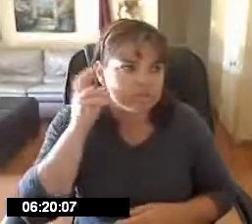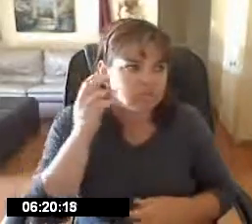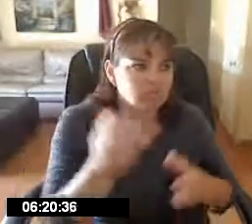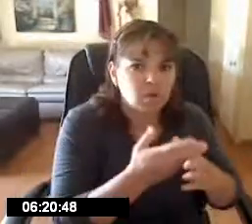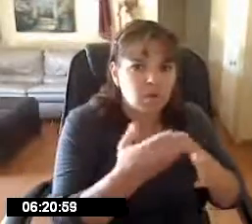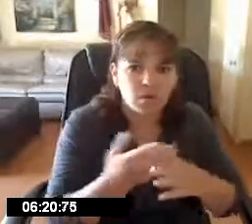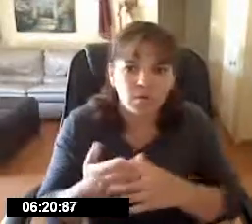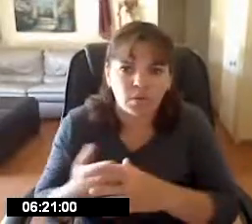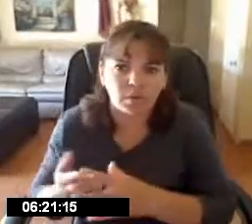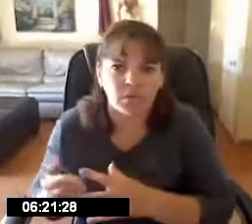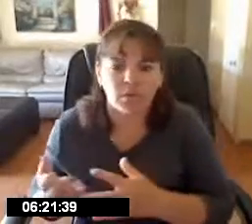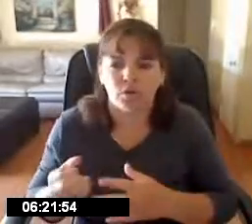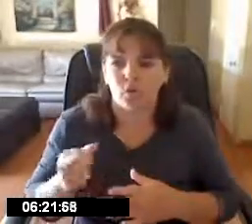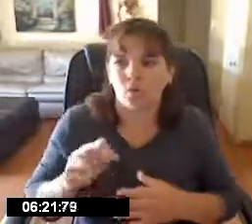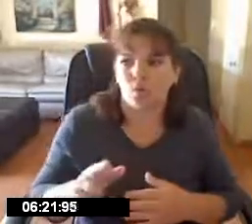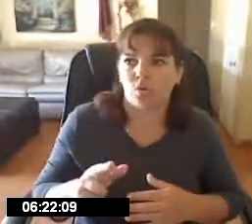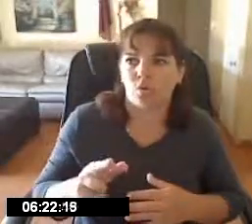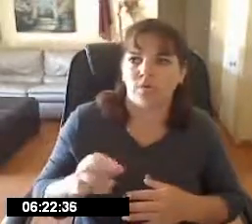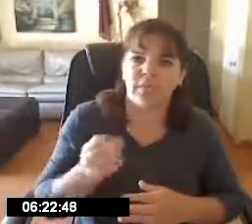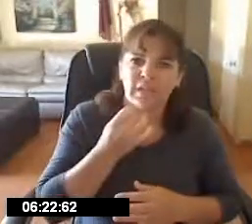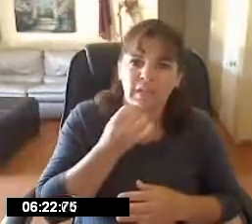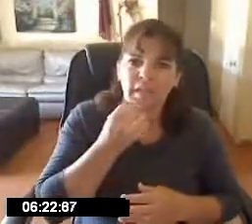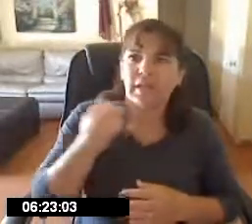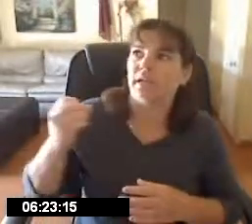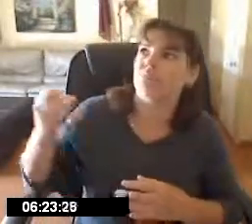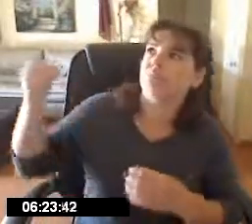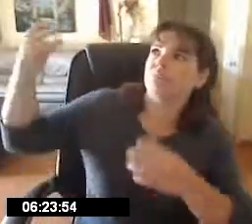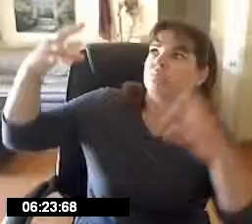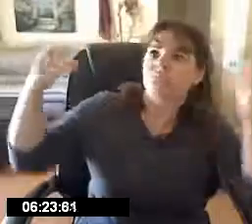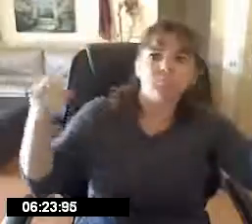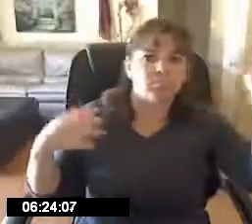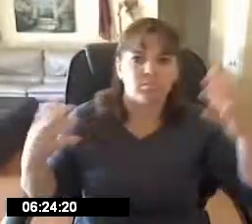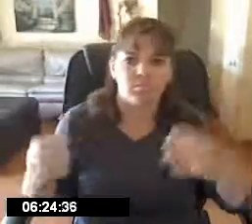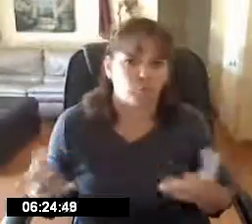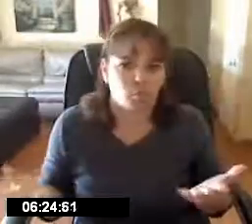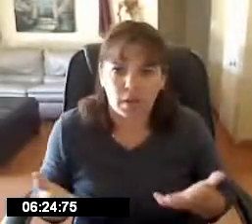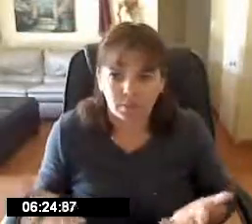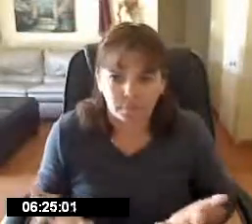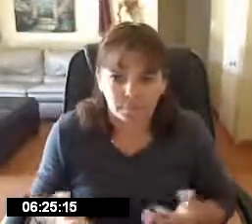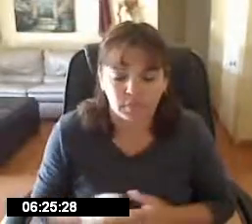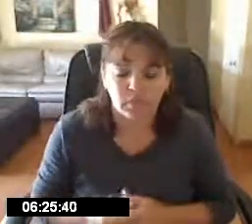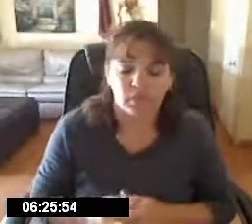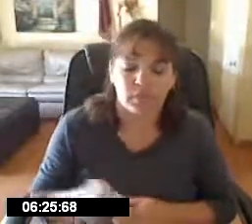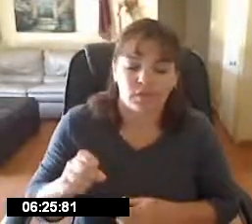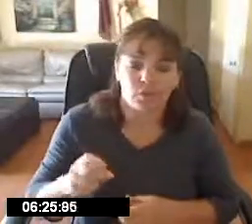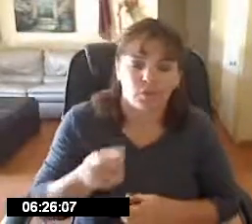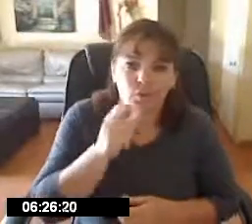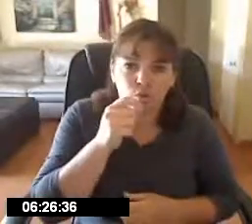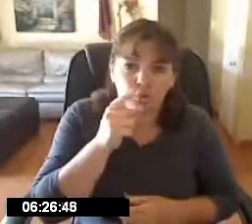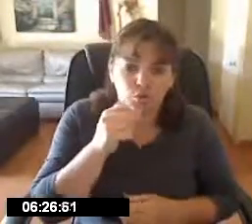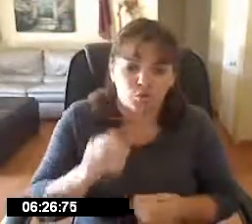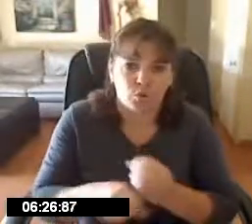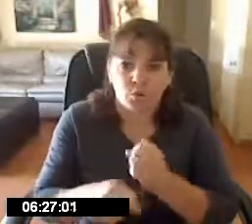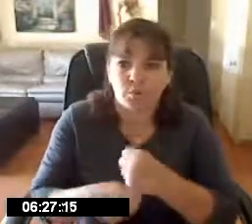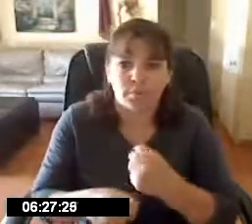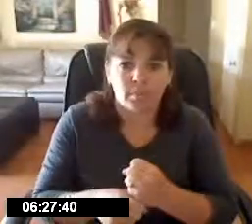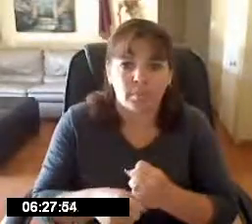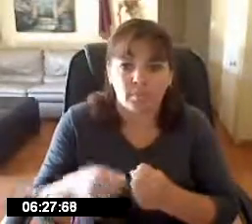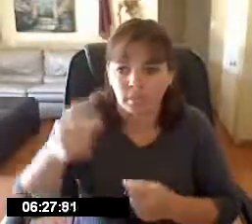the hearing person, or how does that get facilitated appropriately? Okay. What are the goals of the parties involved? So